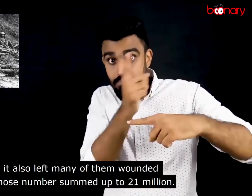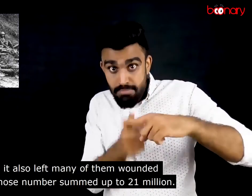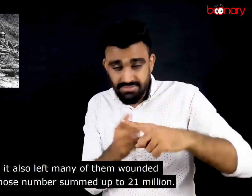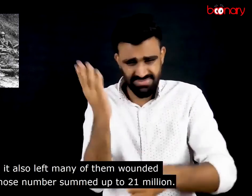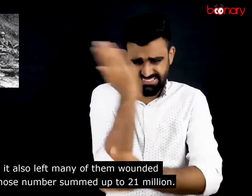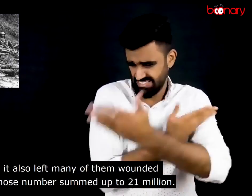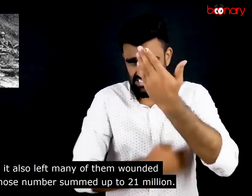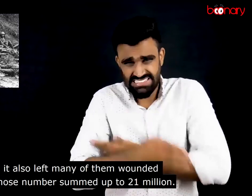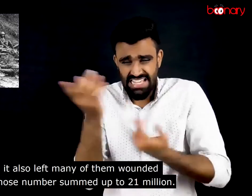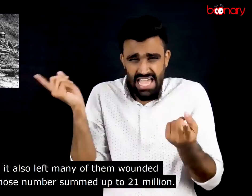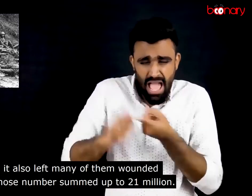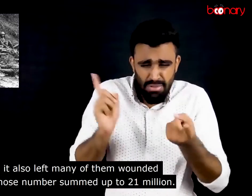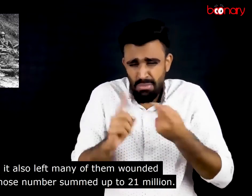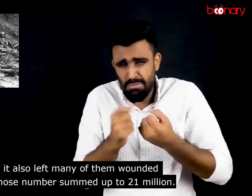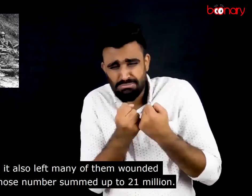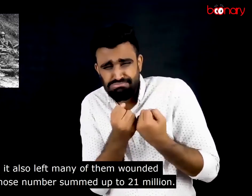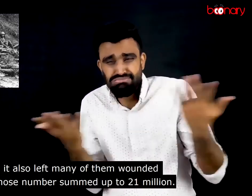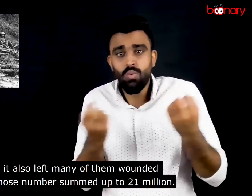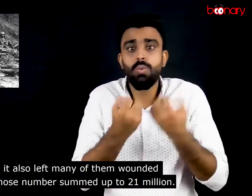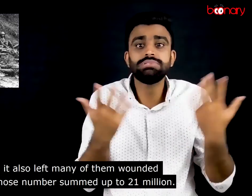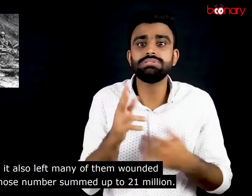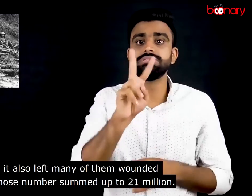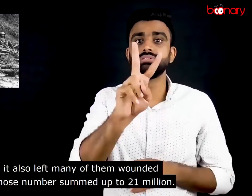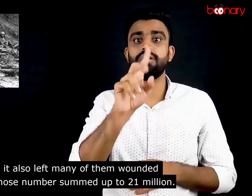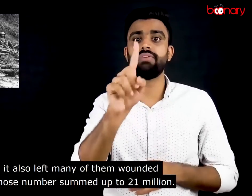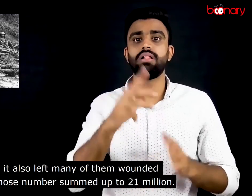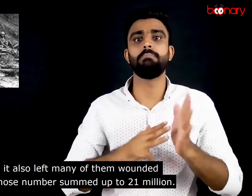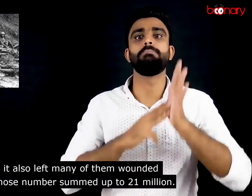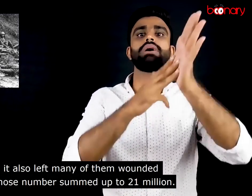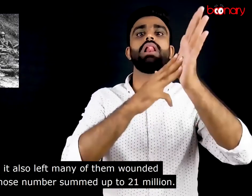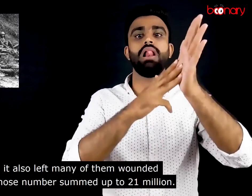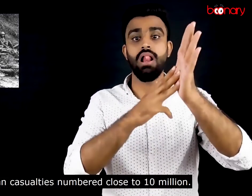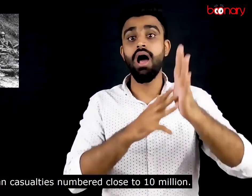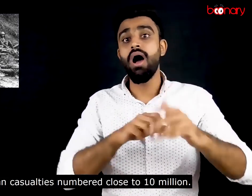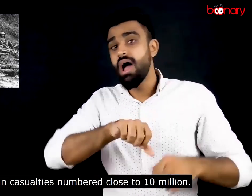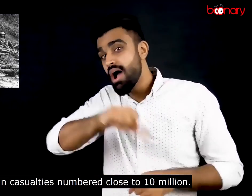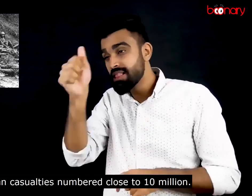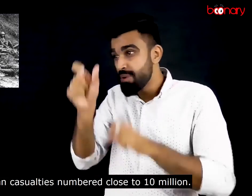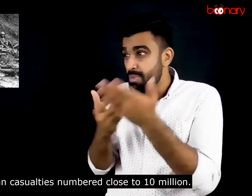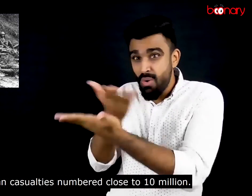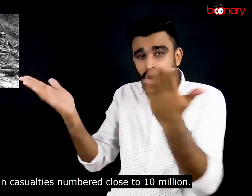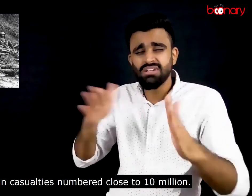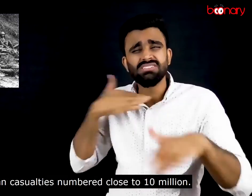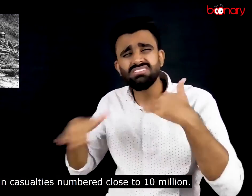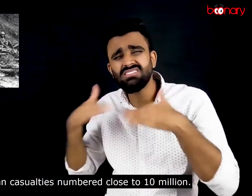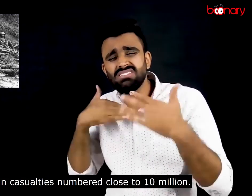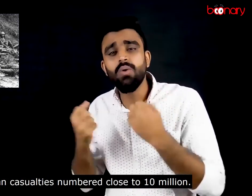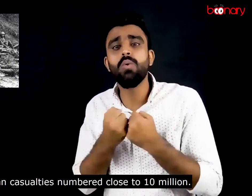left many of them wounded, whose number summed up to 21 million. Civilian casualties numbered close to